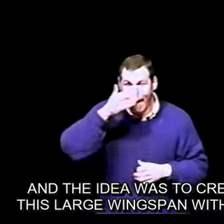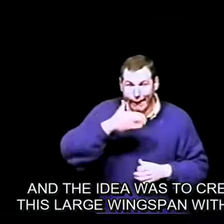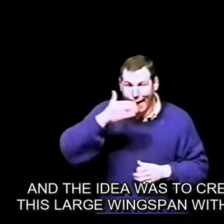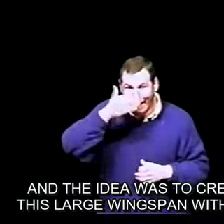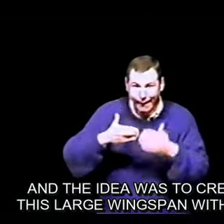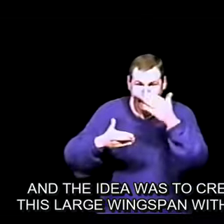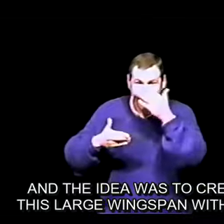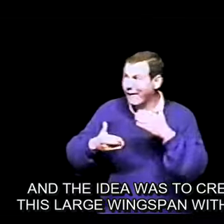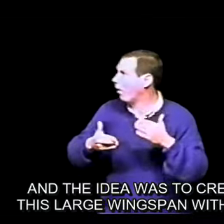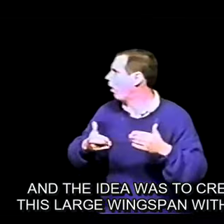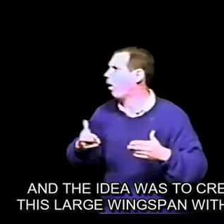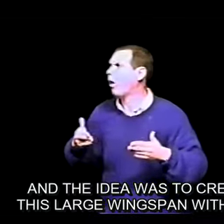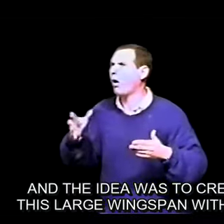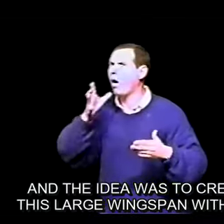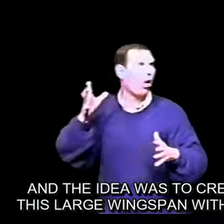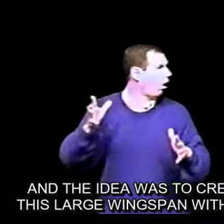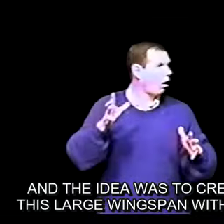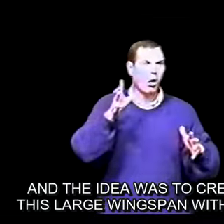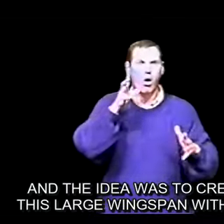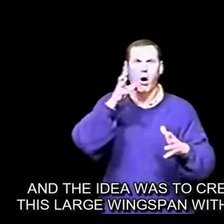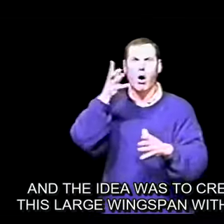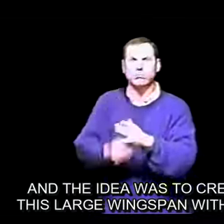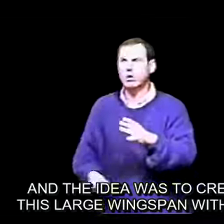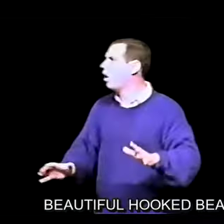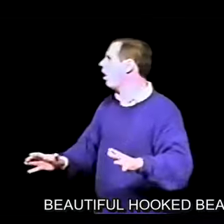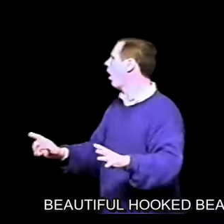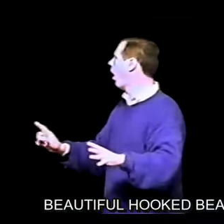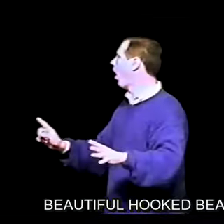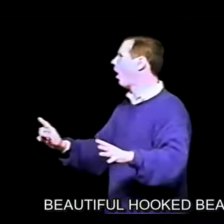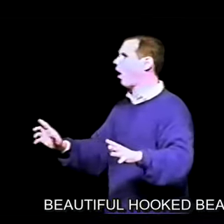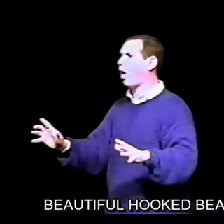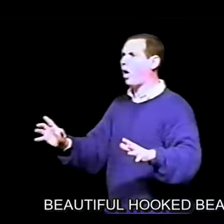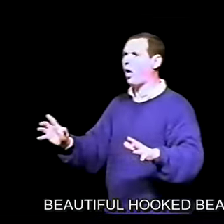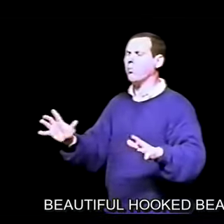this large wingspan with this beautiful hooked beak.